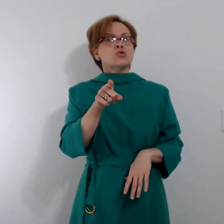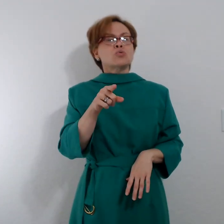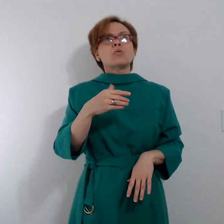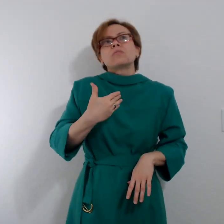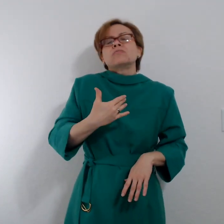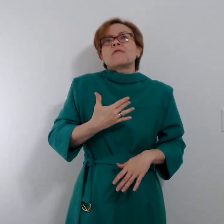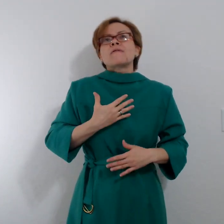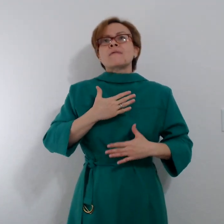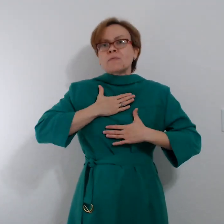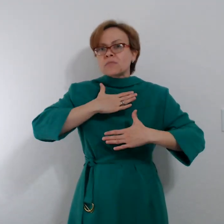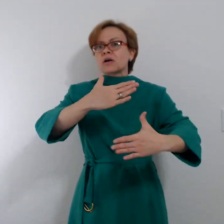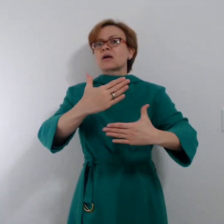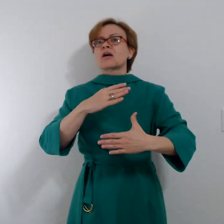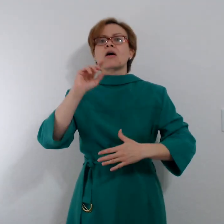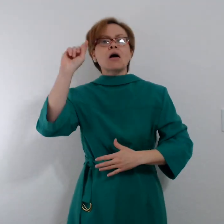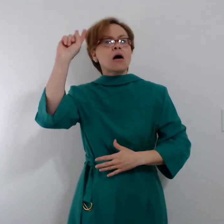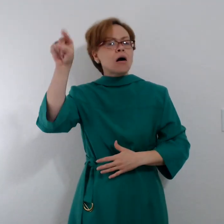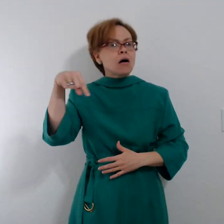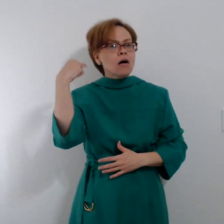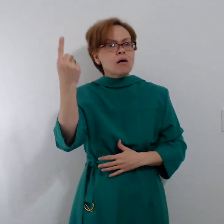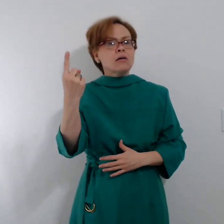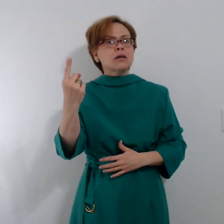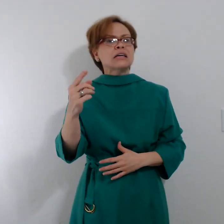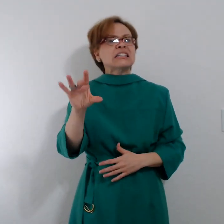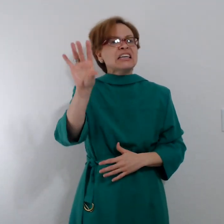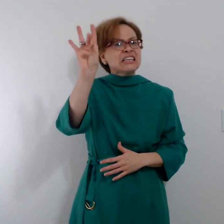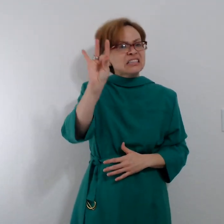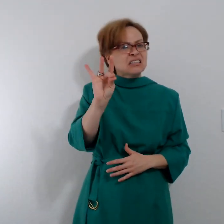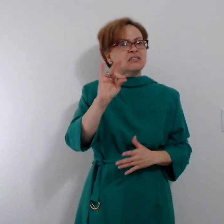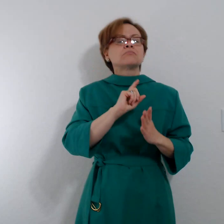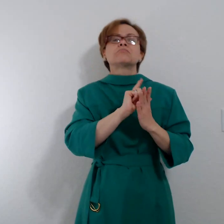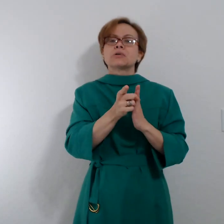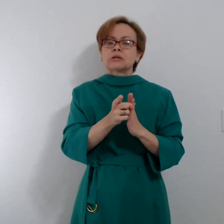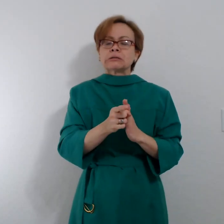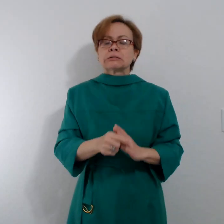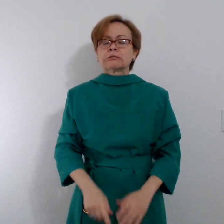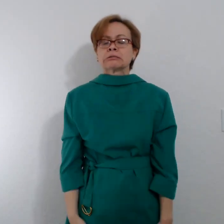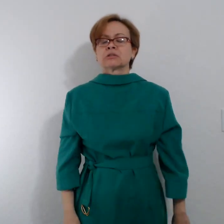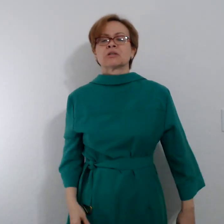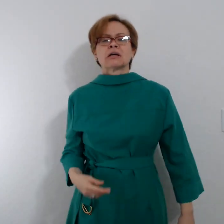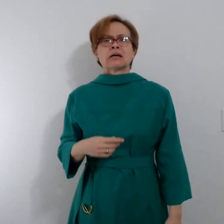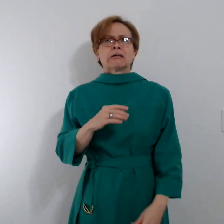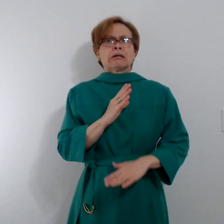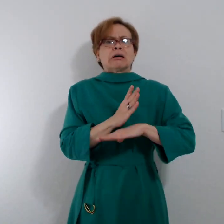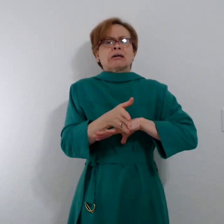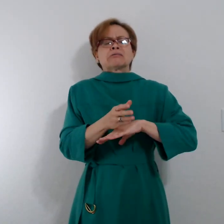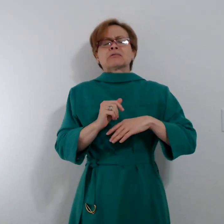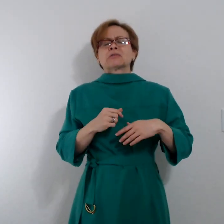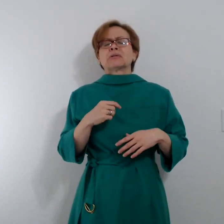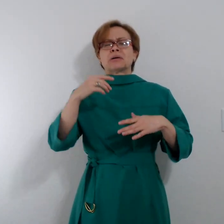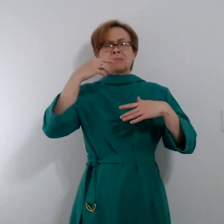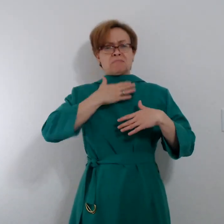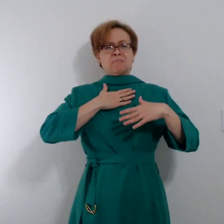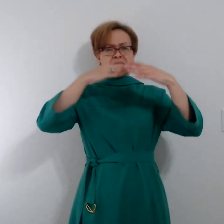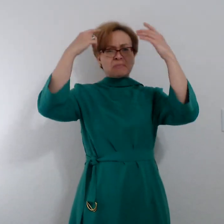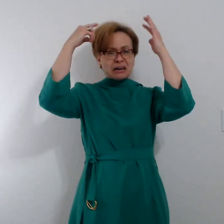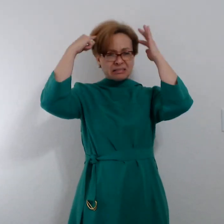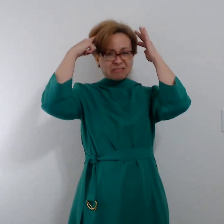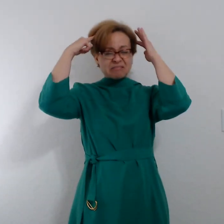you're walking around in a daze and you have these awful headaches. Basically, I'm not the best person to talk to when